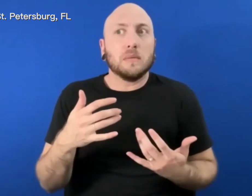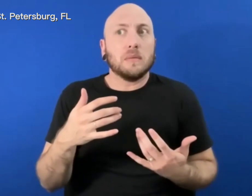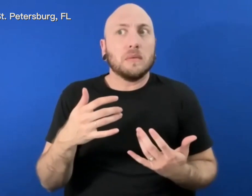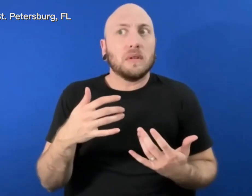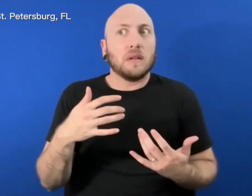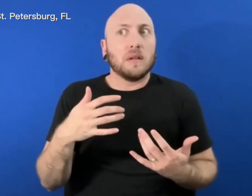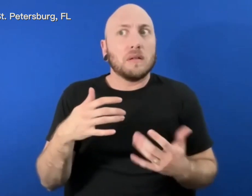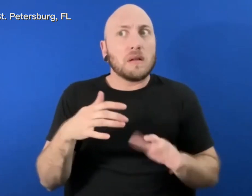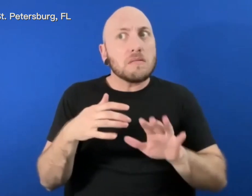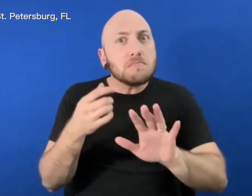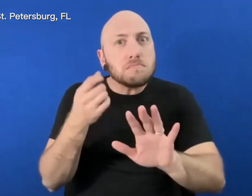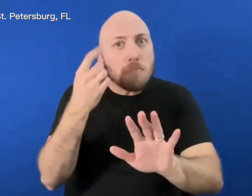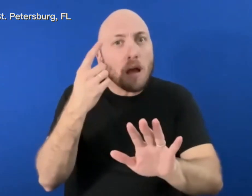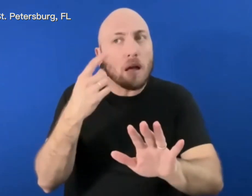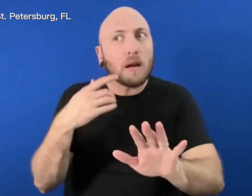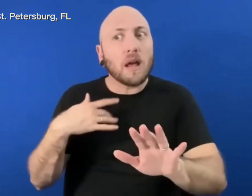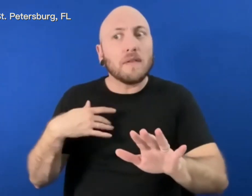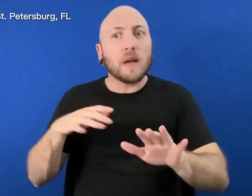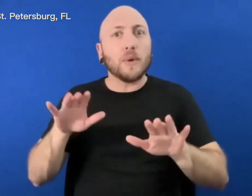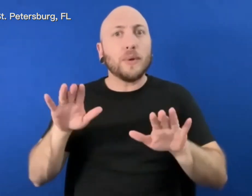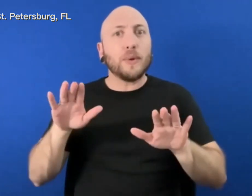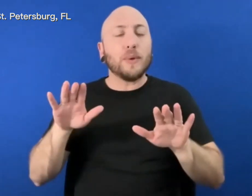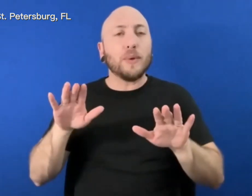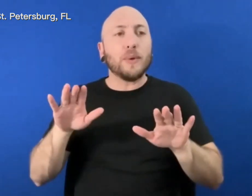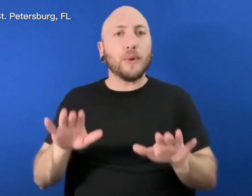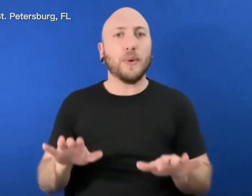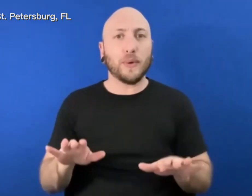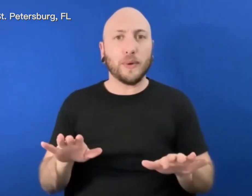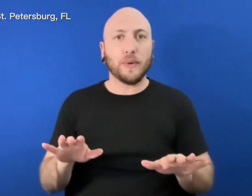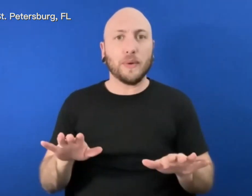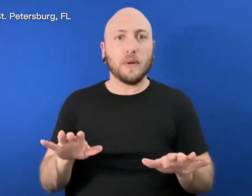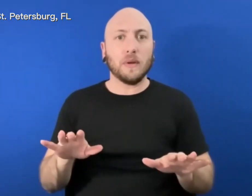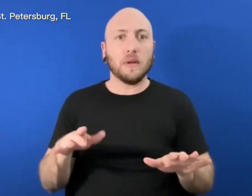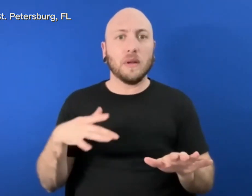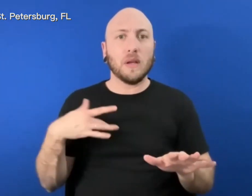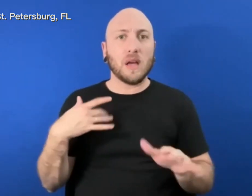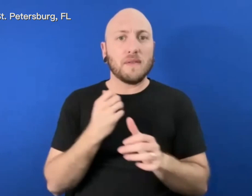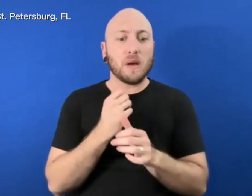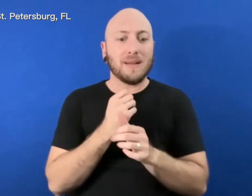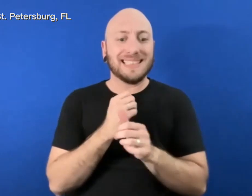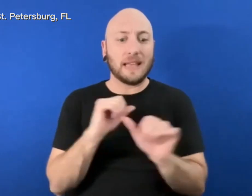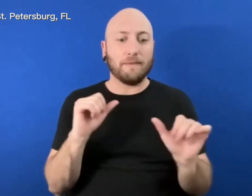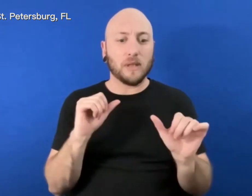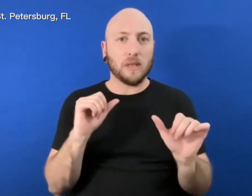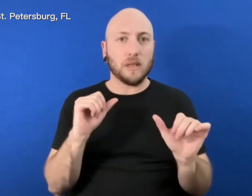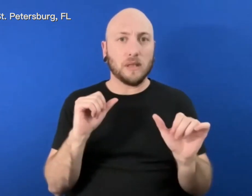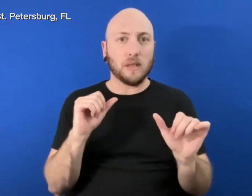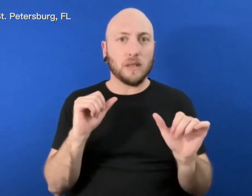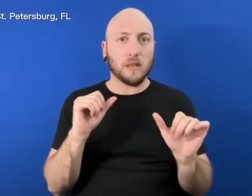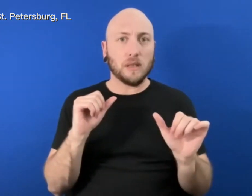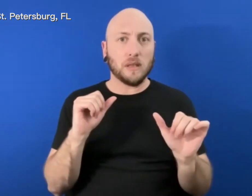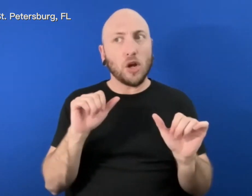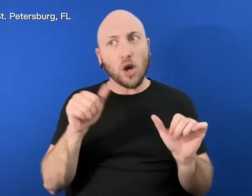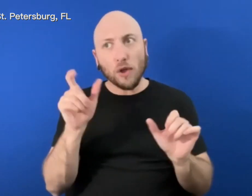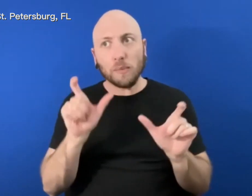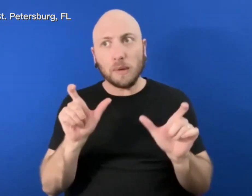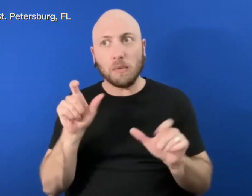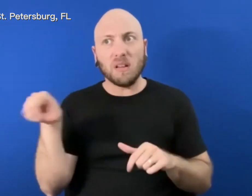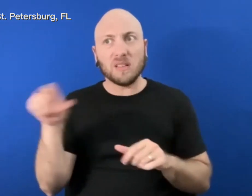felt like I was safe, like other people were safe from me. And, I was just